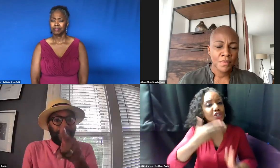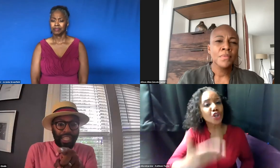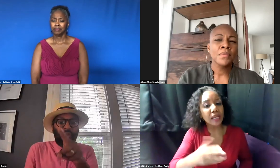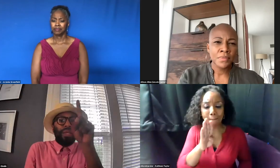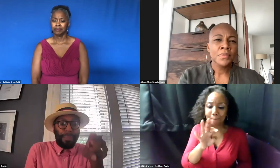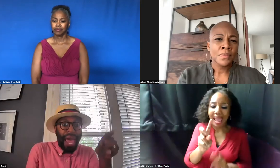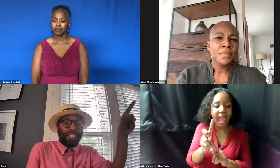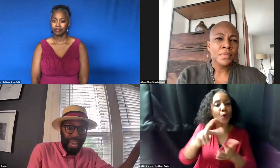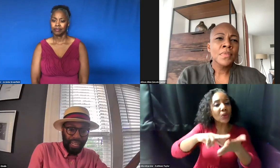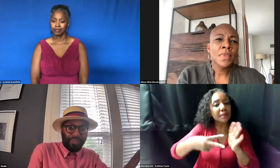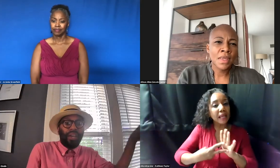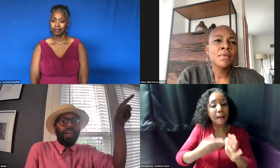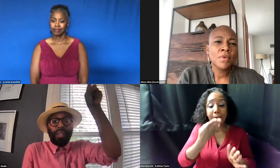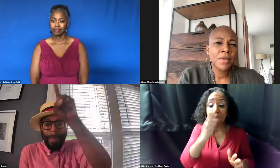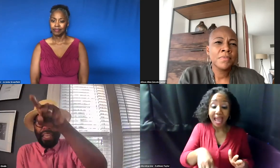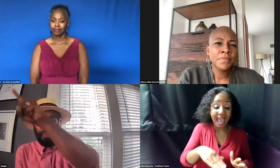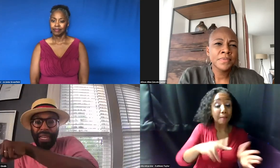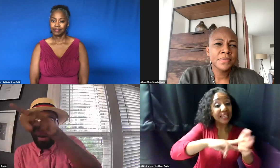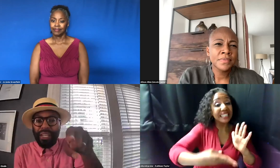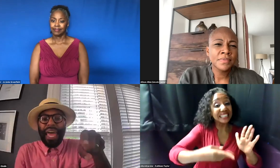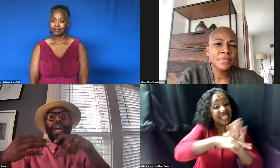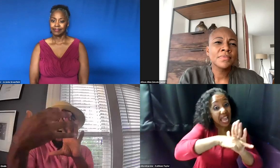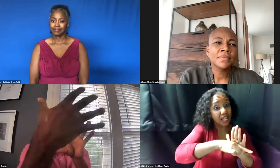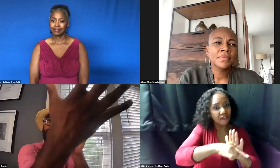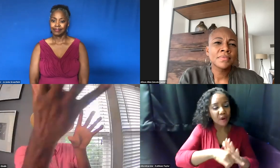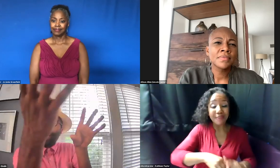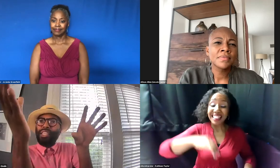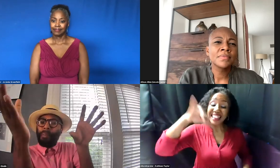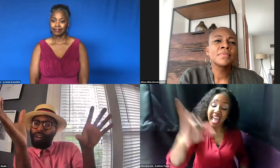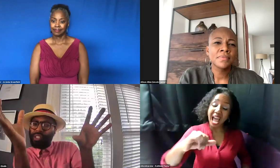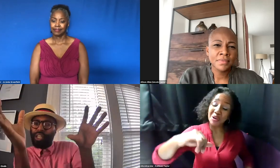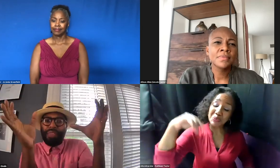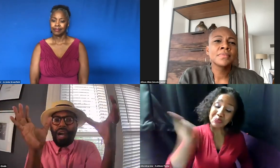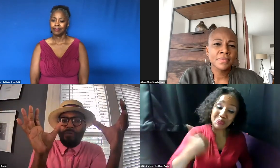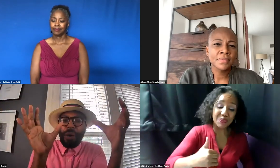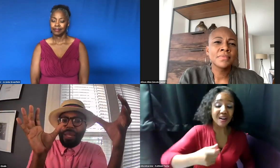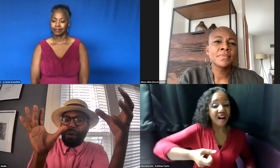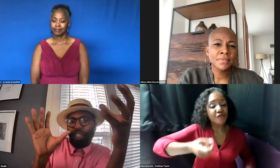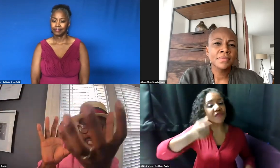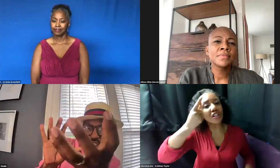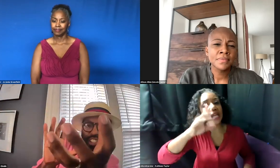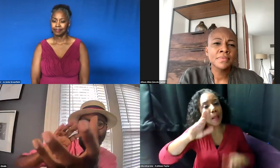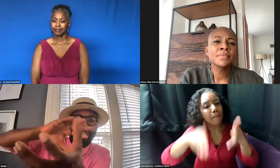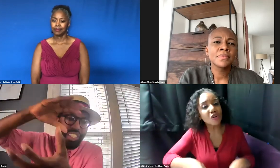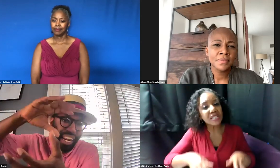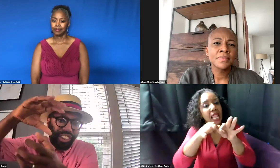literal interpretation would be that bad is negative. But right. Making meaning of it is like, understanding the person, where they come from, the linguistic